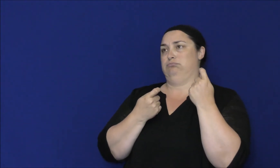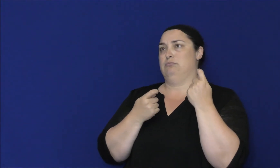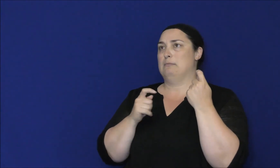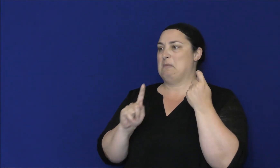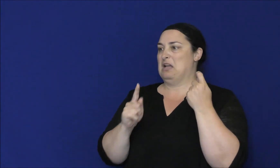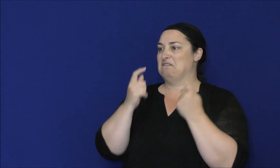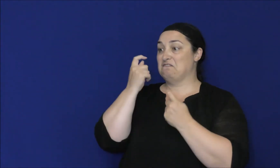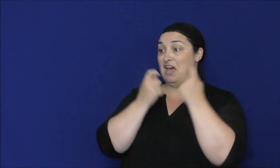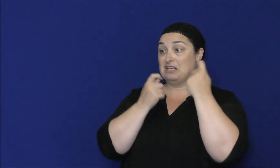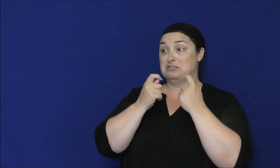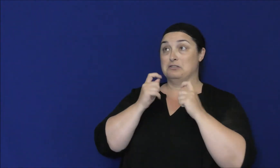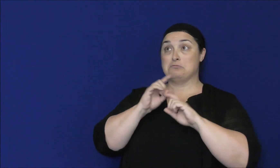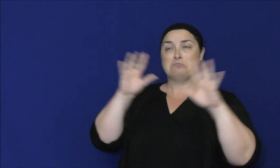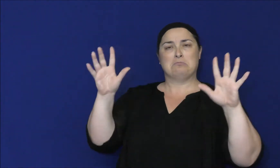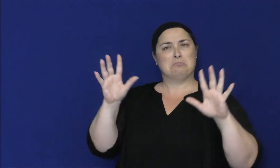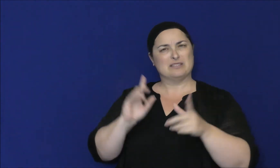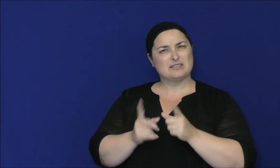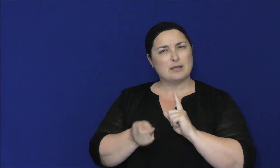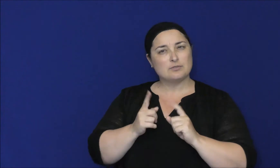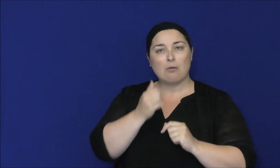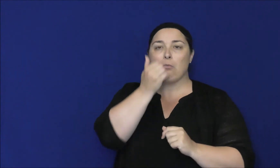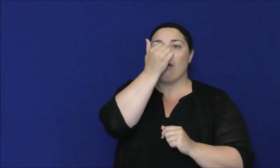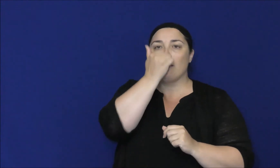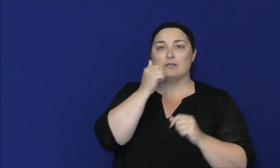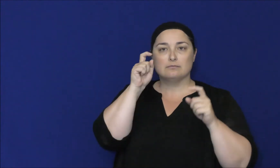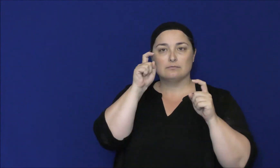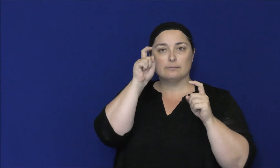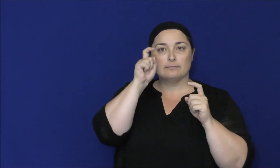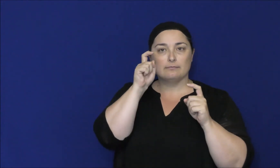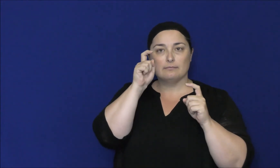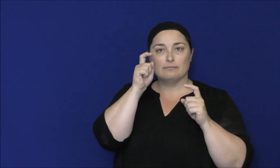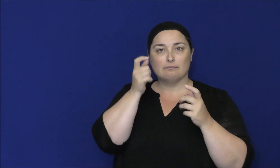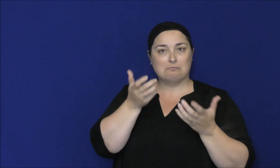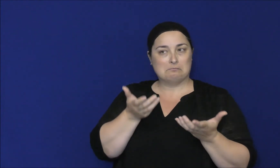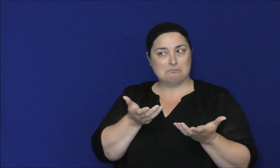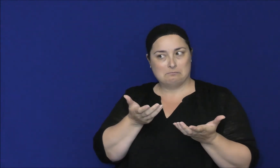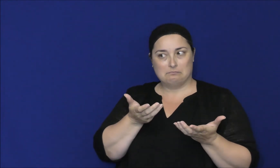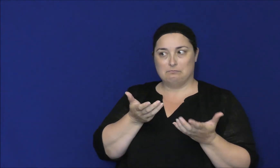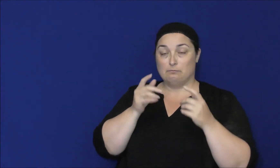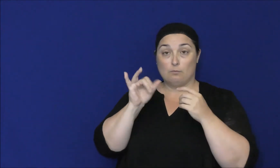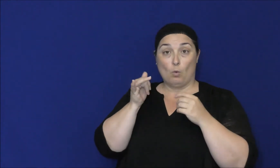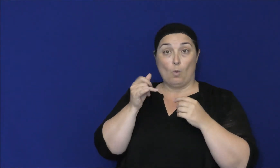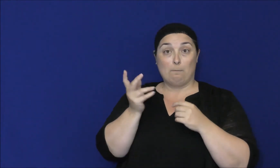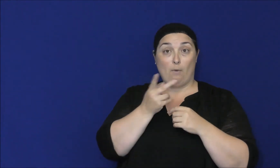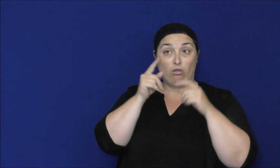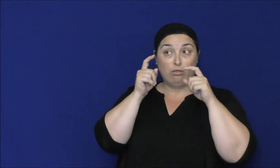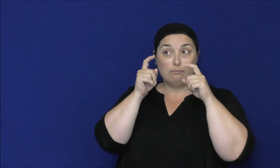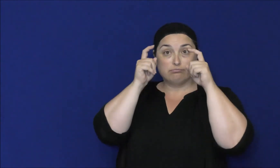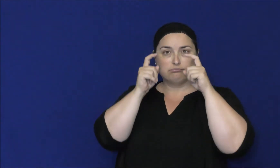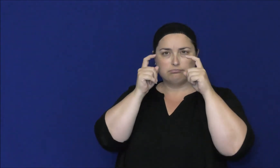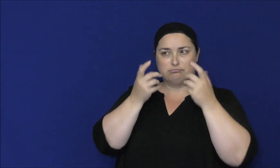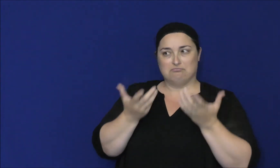subtle sometimes too. I mean, things as simple as a raised eyebrow, one or two, or Can you talk us through some of